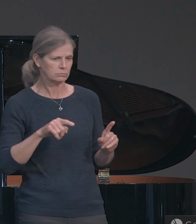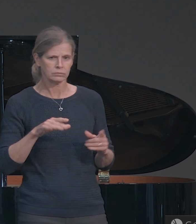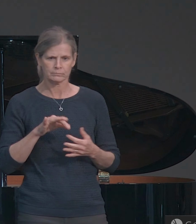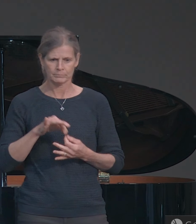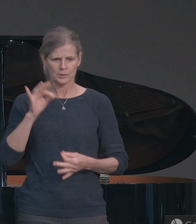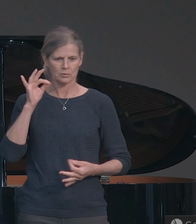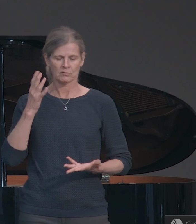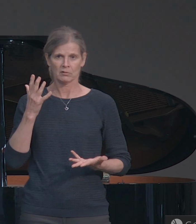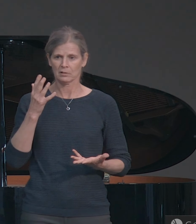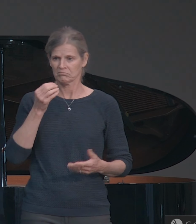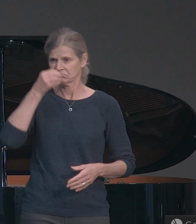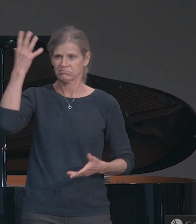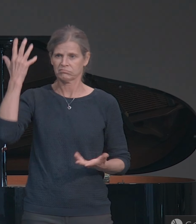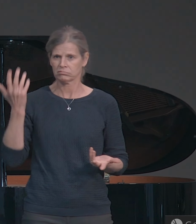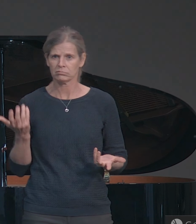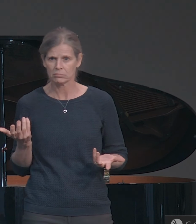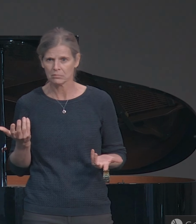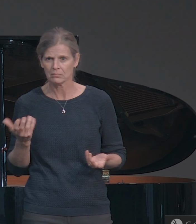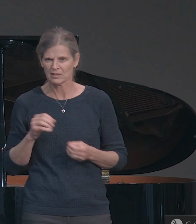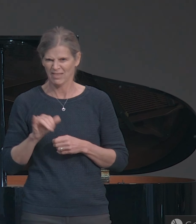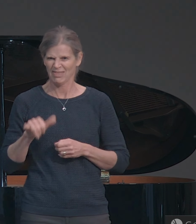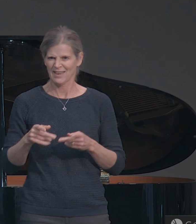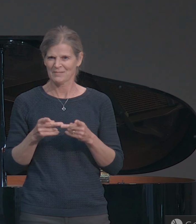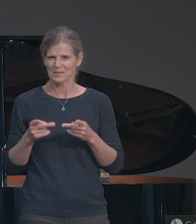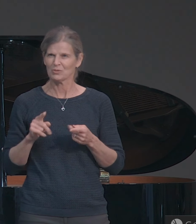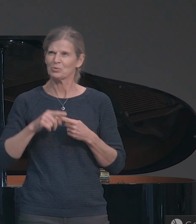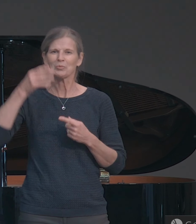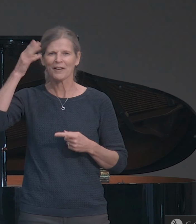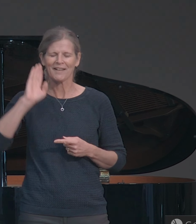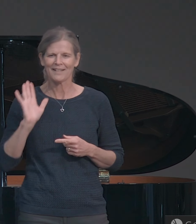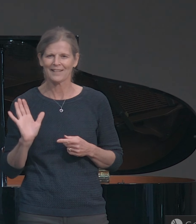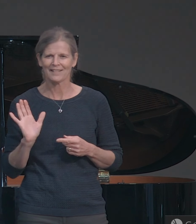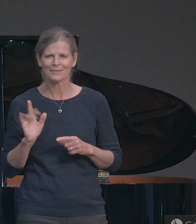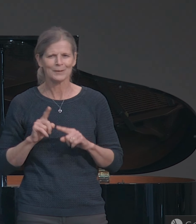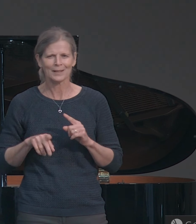spiritually indifferent to him.